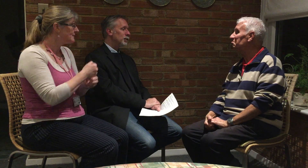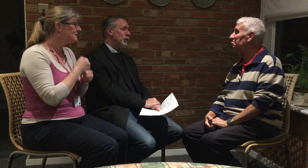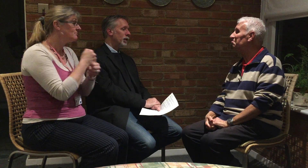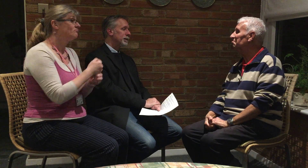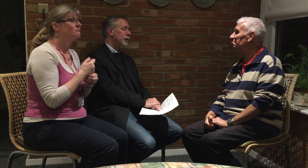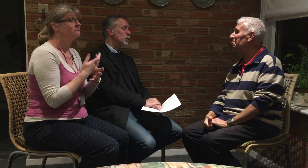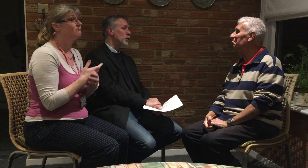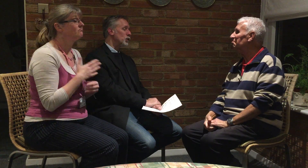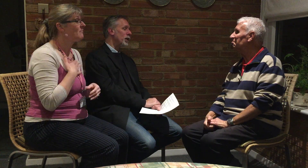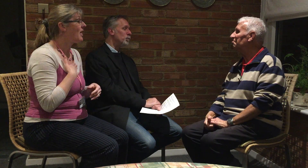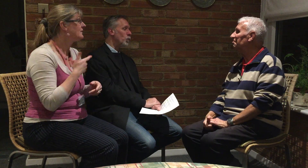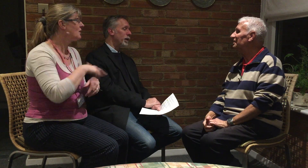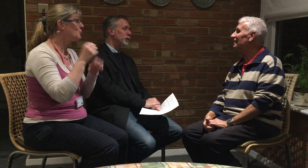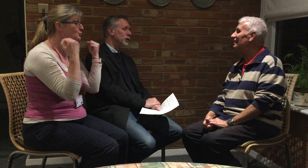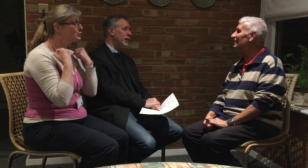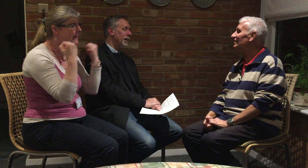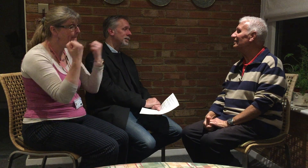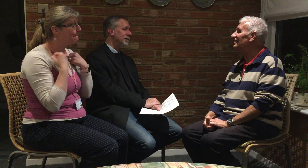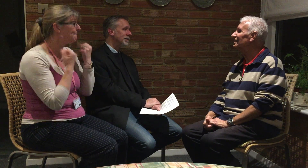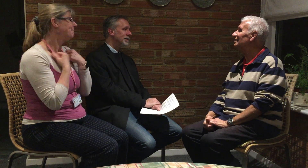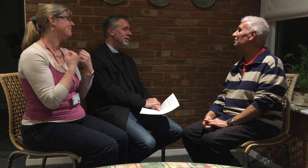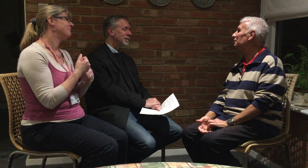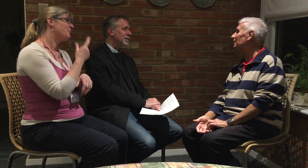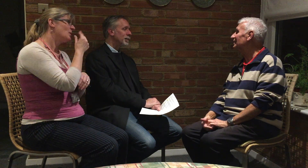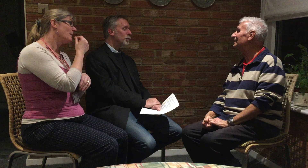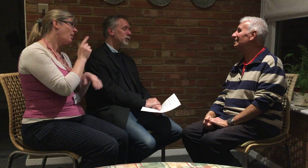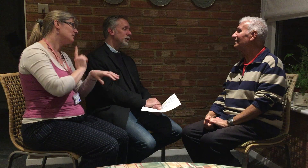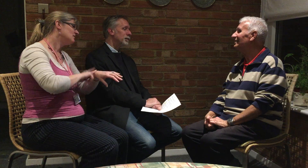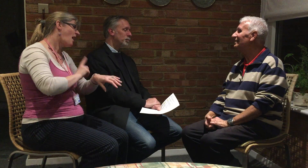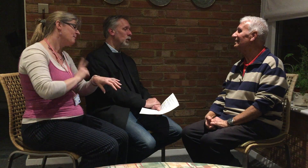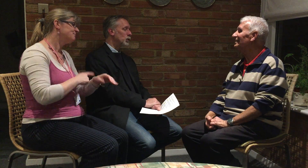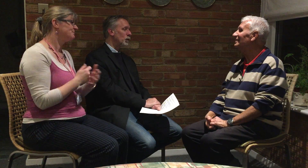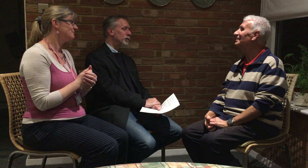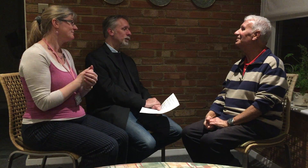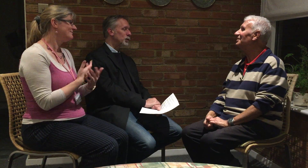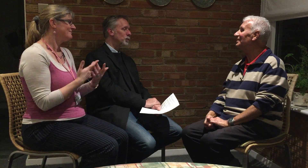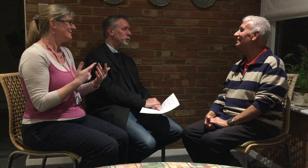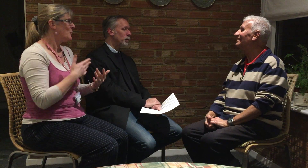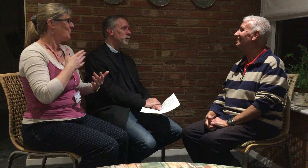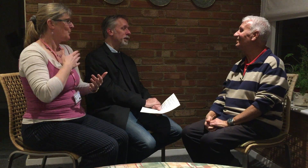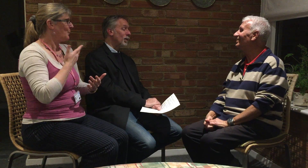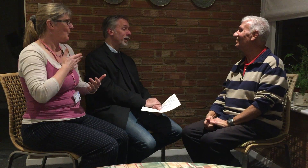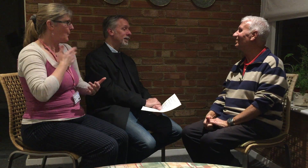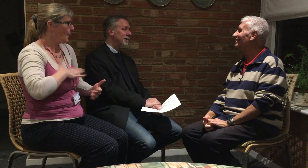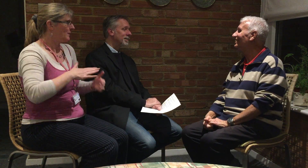and she likes to go to the gym whenever she can, which is not as often as she would probably like.